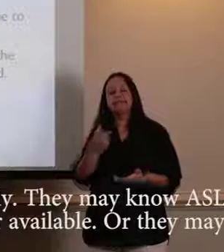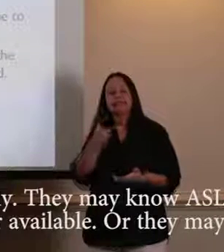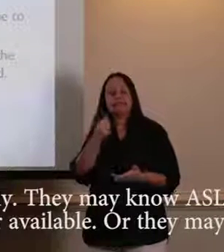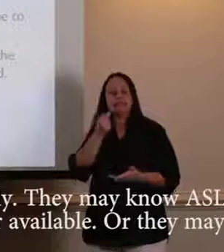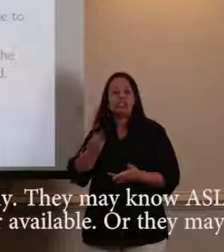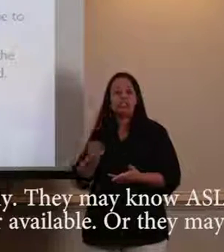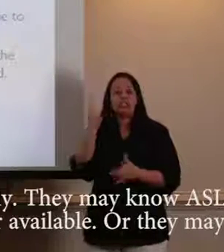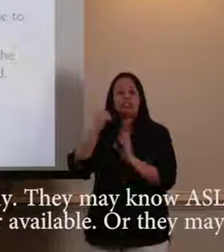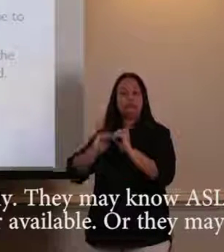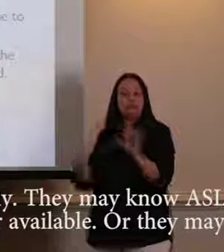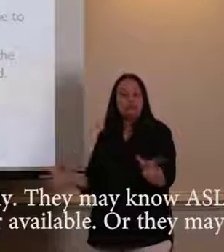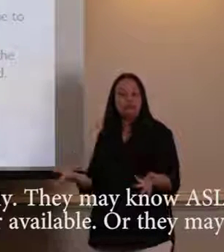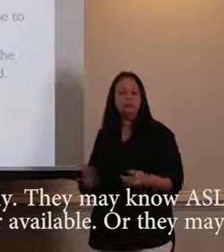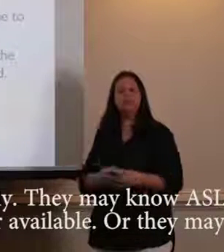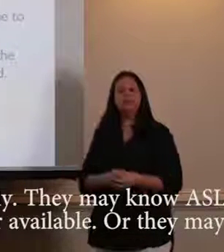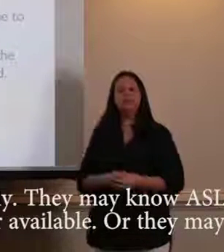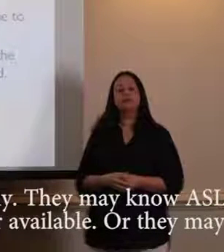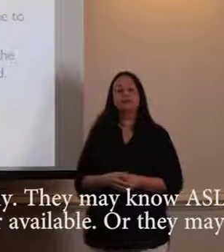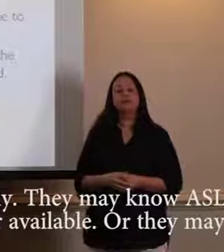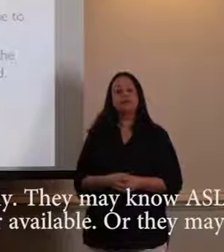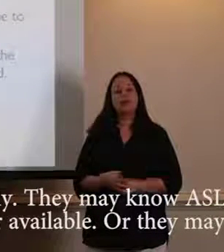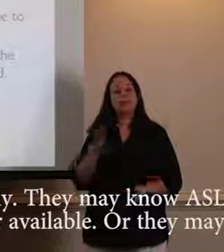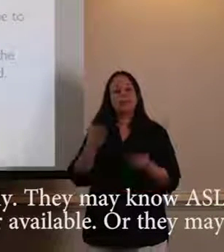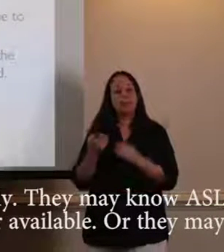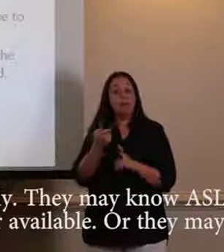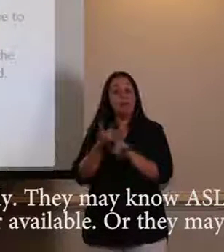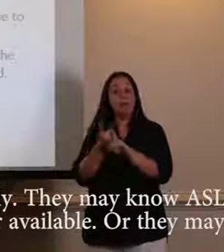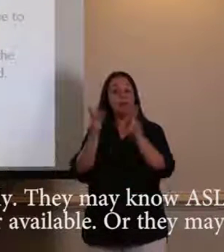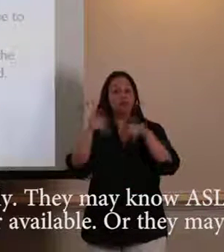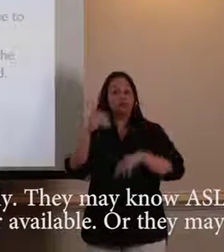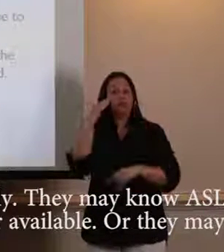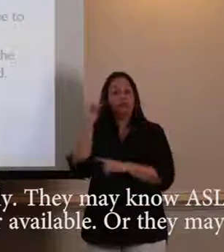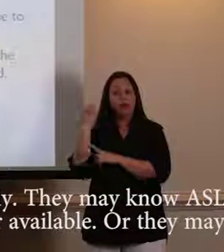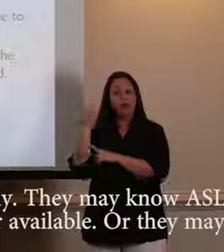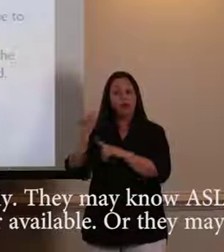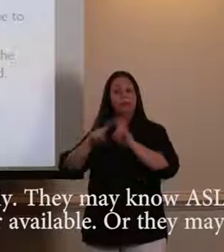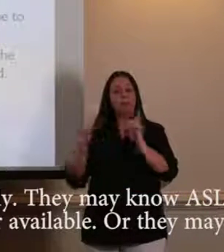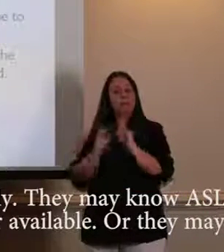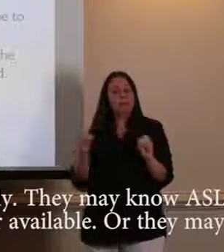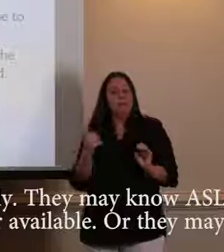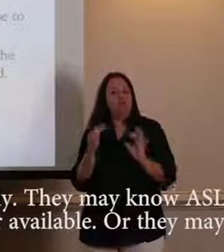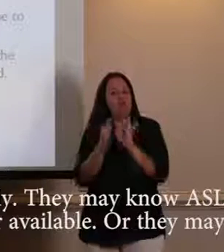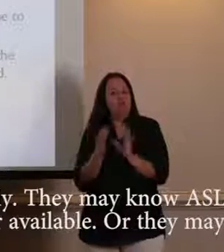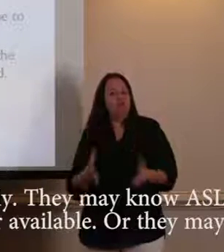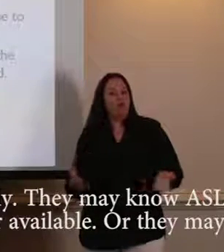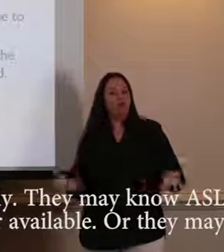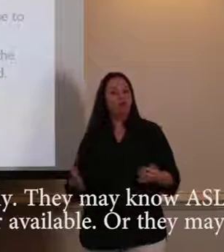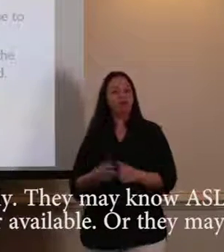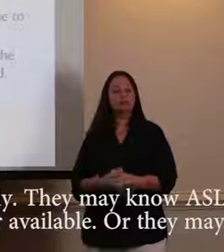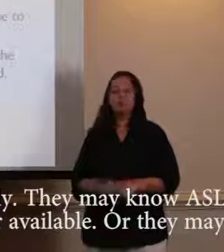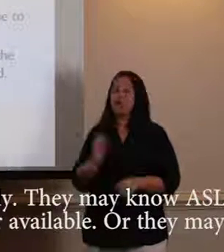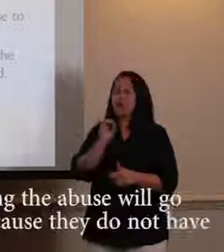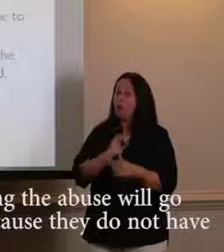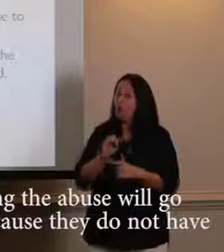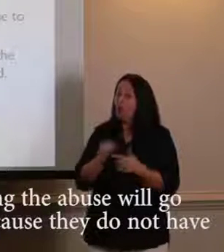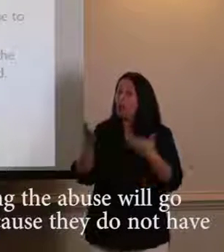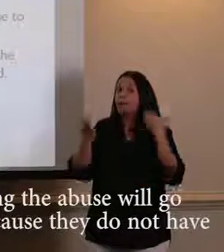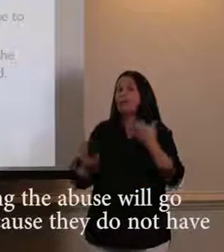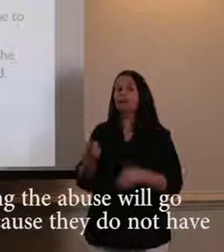as clearly. They may know ASL, but they don't have an interpreter available. Or they may be targeted by